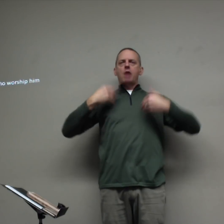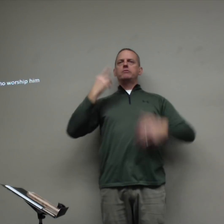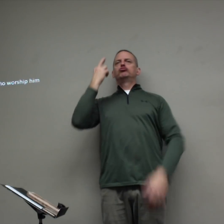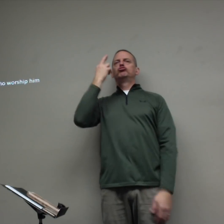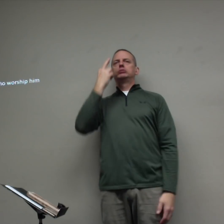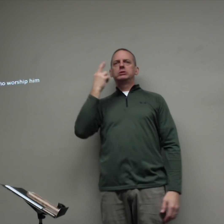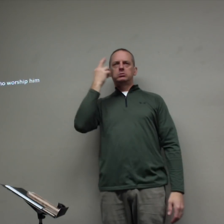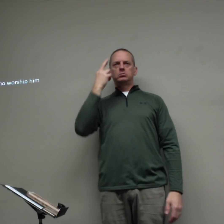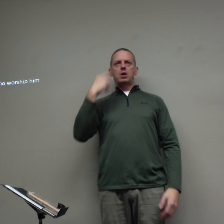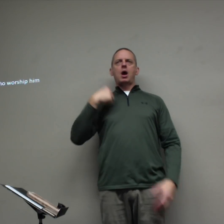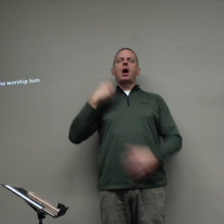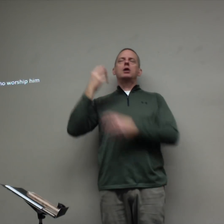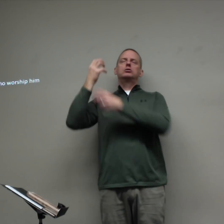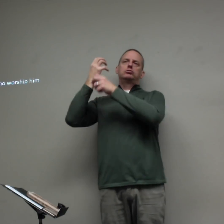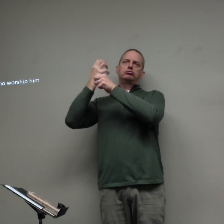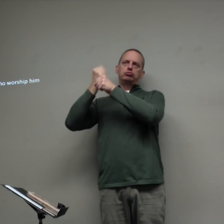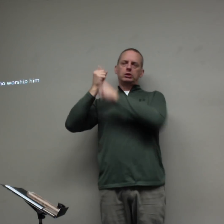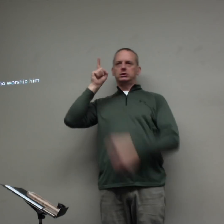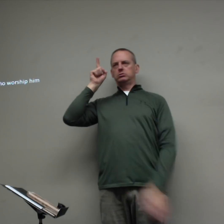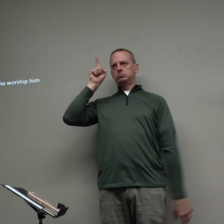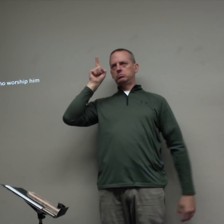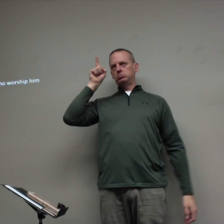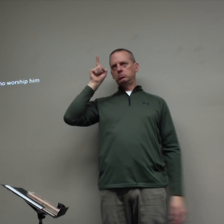But God has reason, and I trust him.